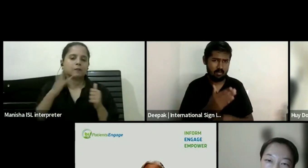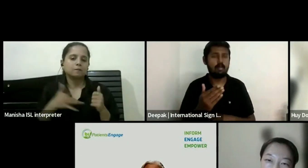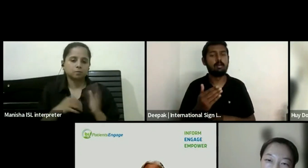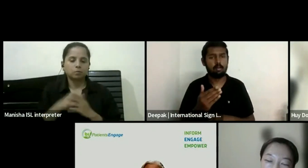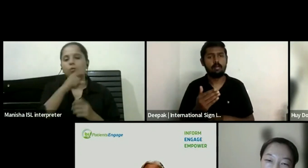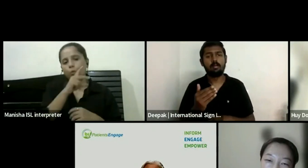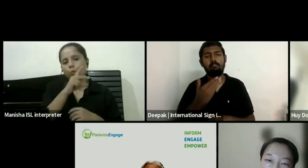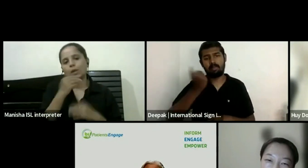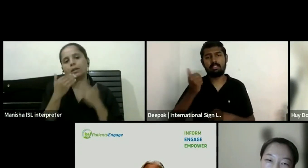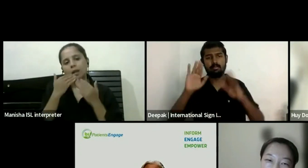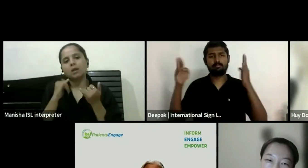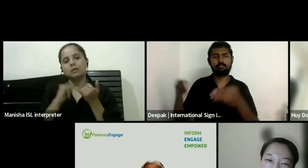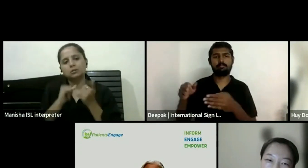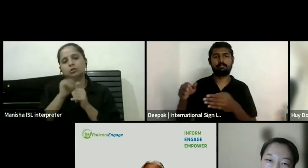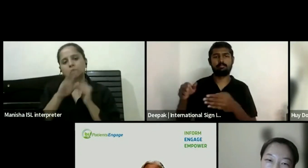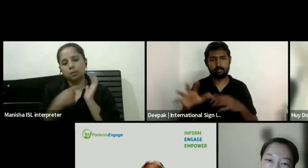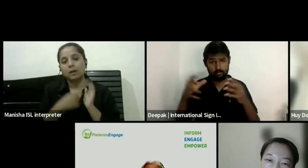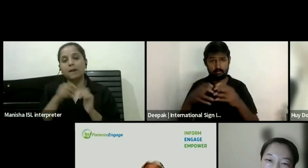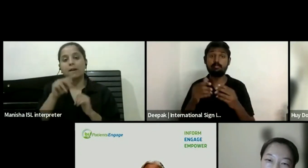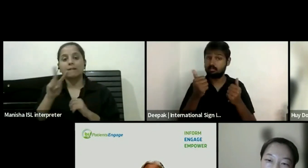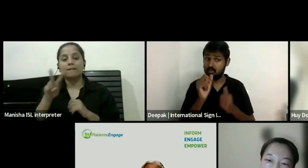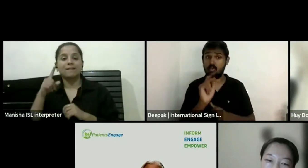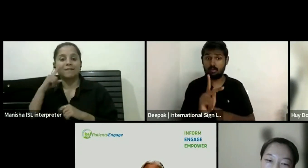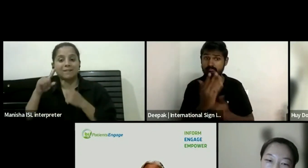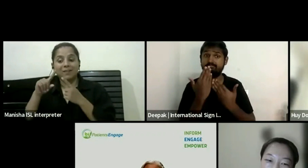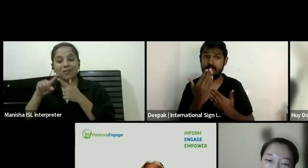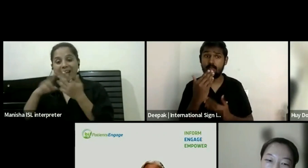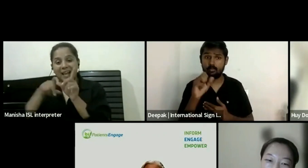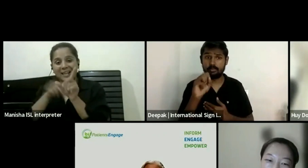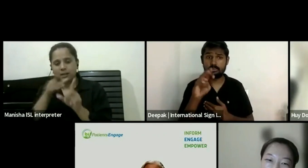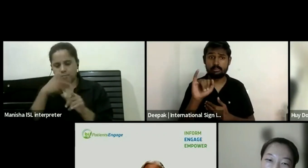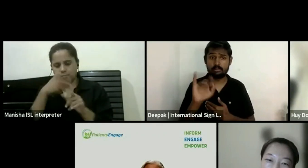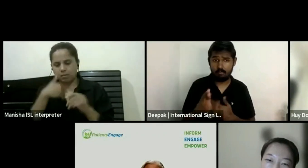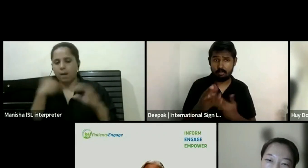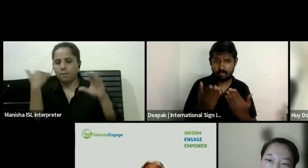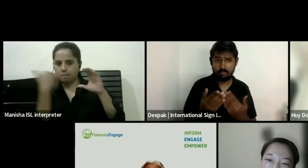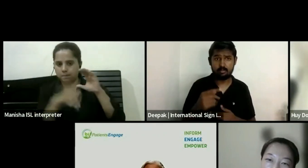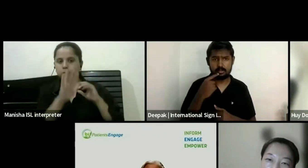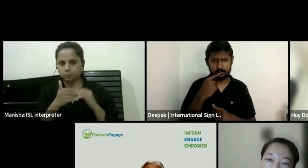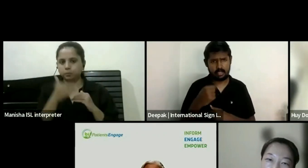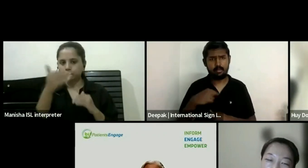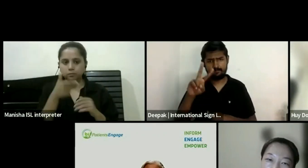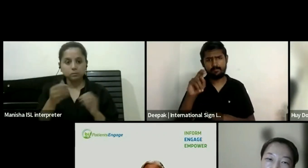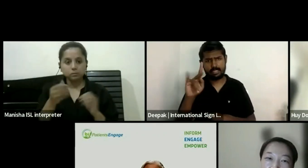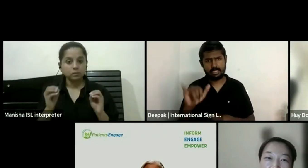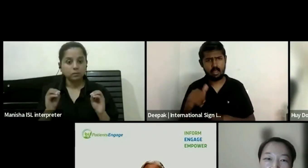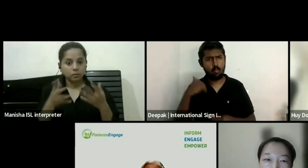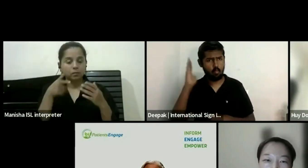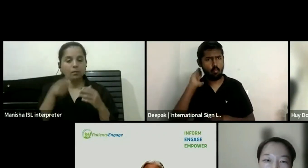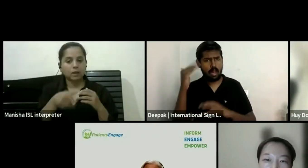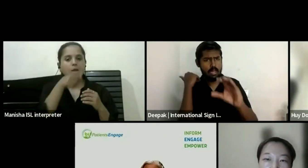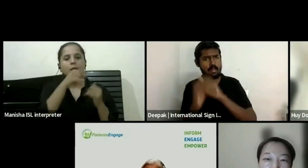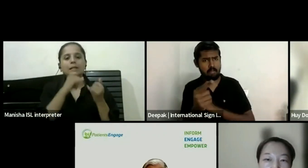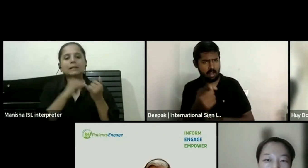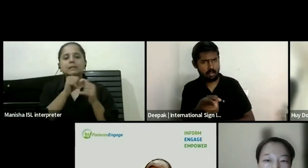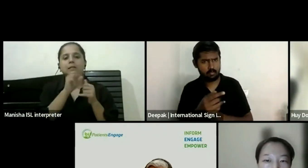So what I can do is to send out a mail following this webinar, Samir, and have